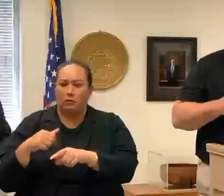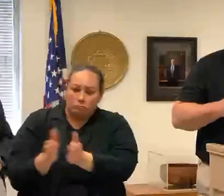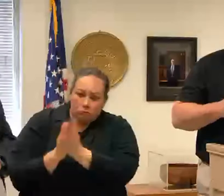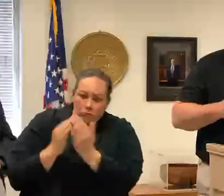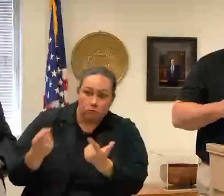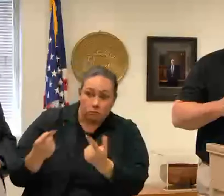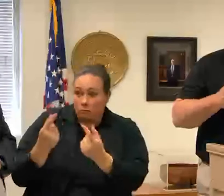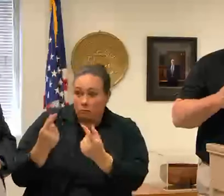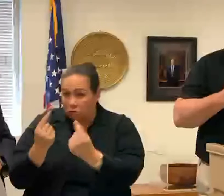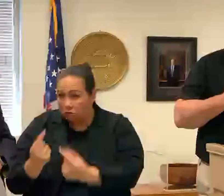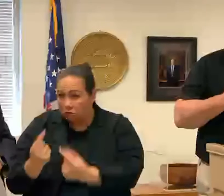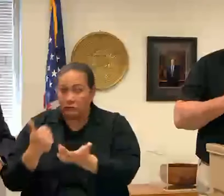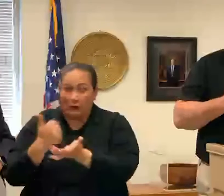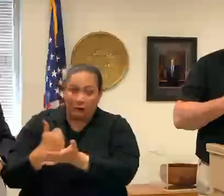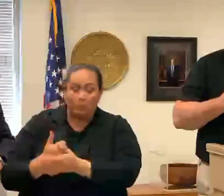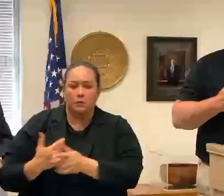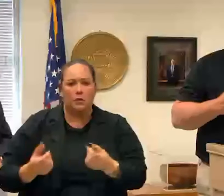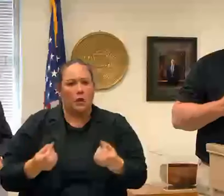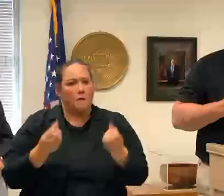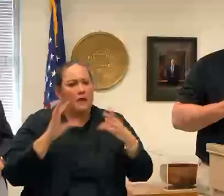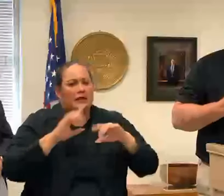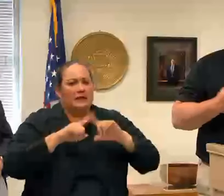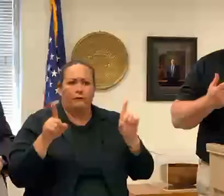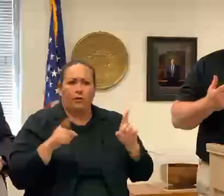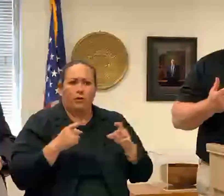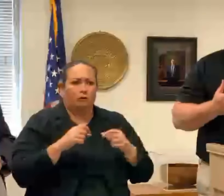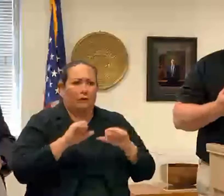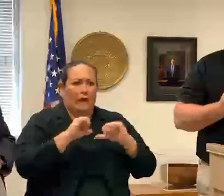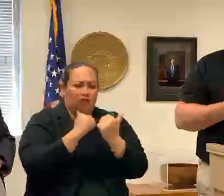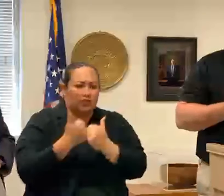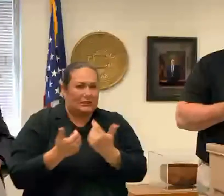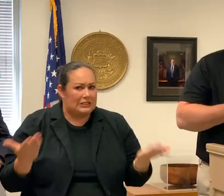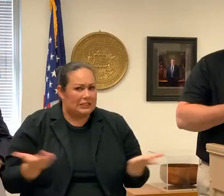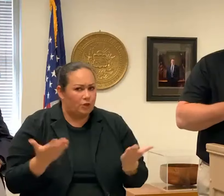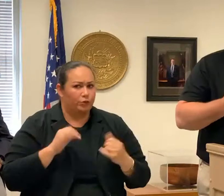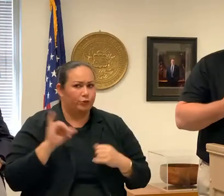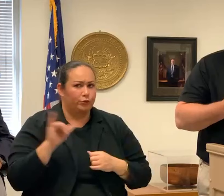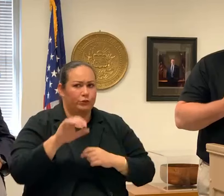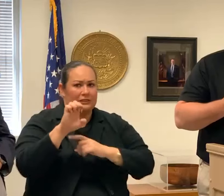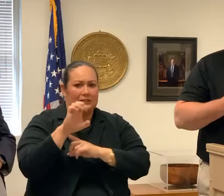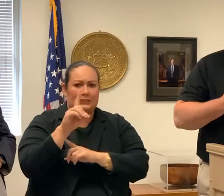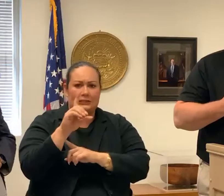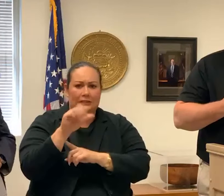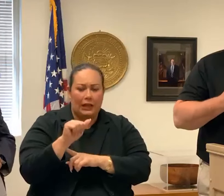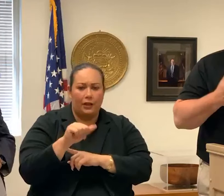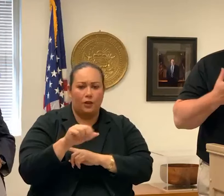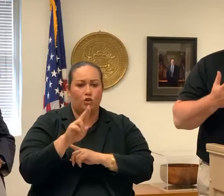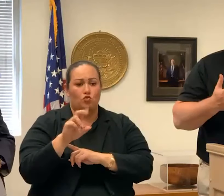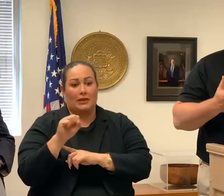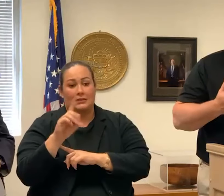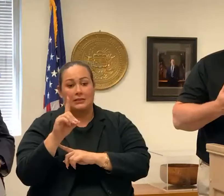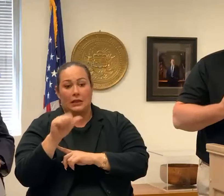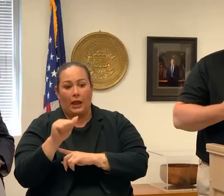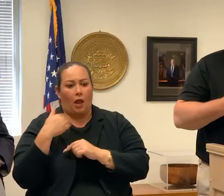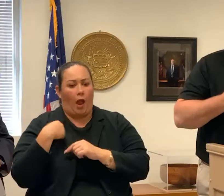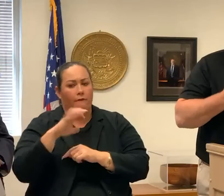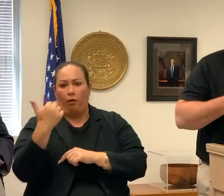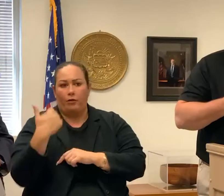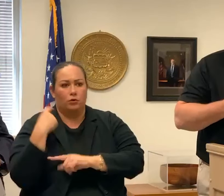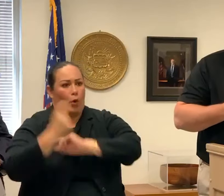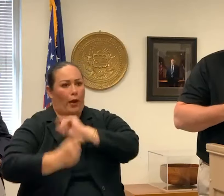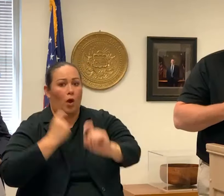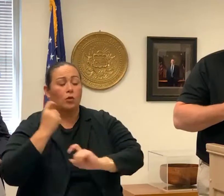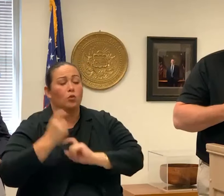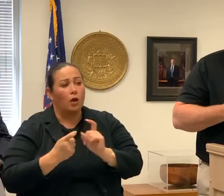agencies here. EDA is here, USDA, and they bring other grants that will